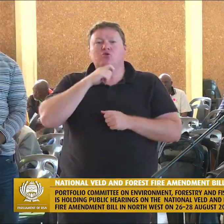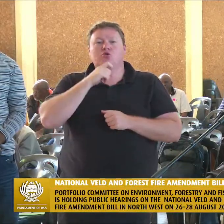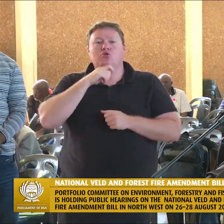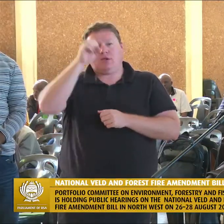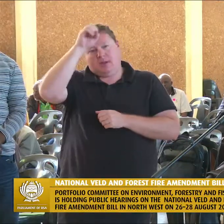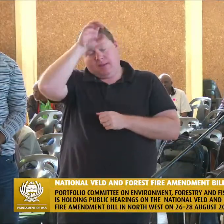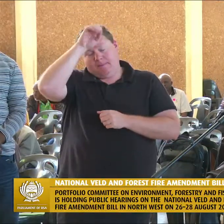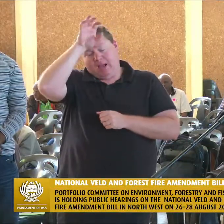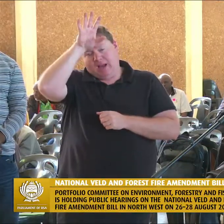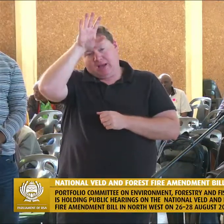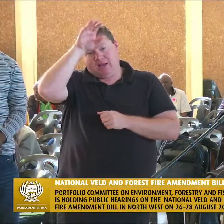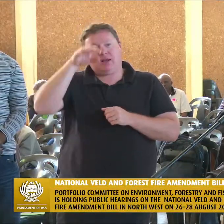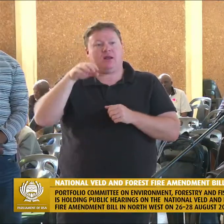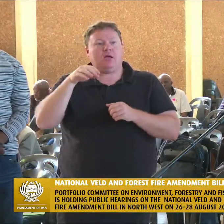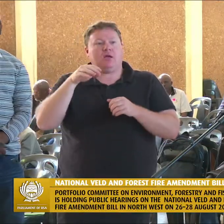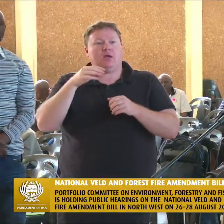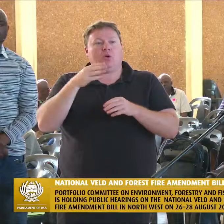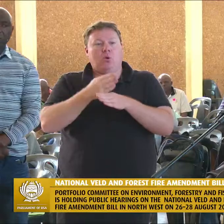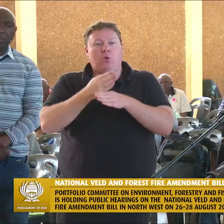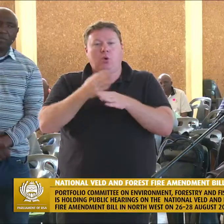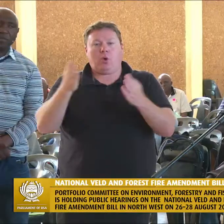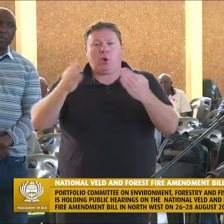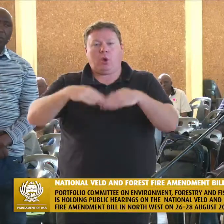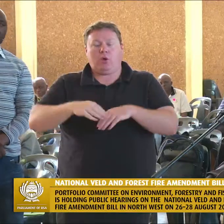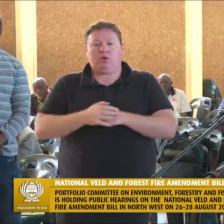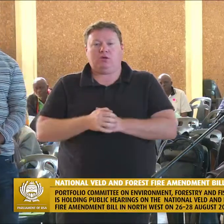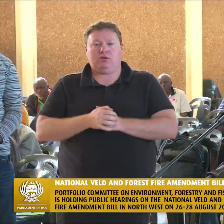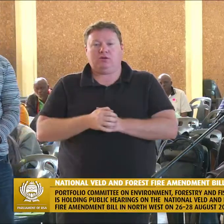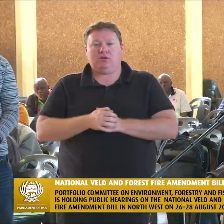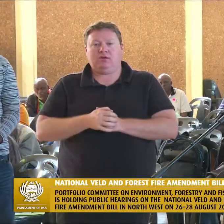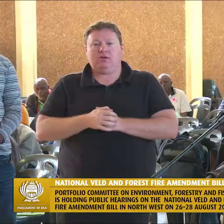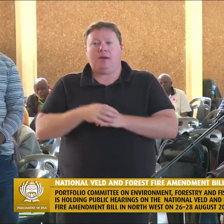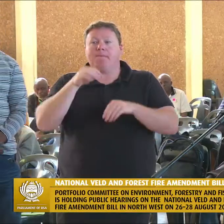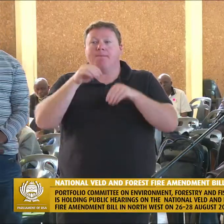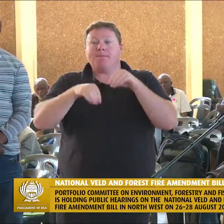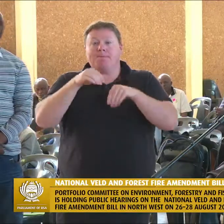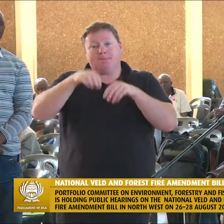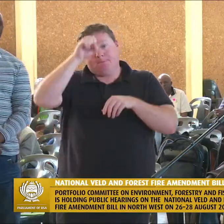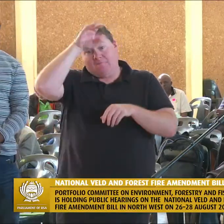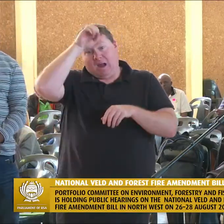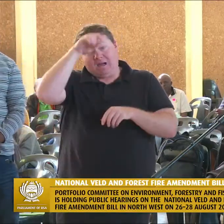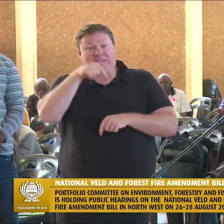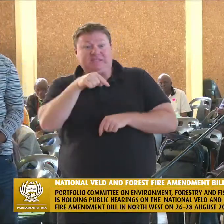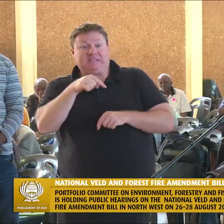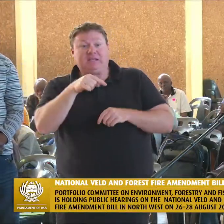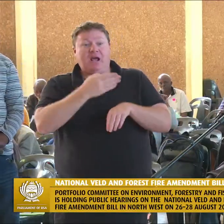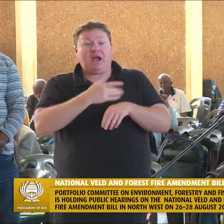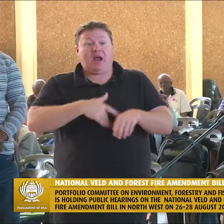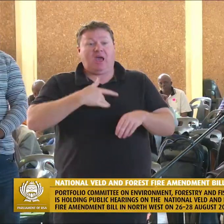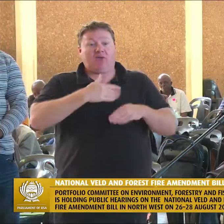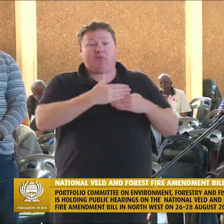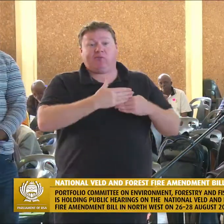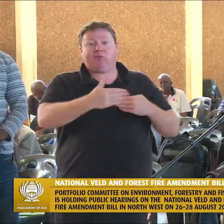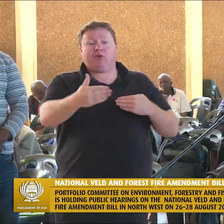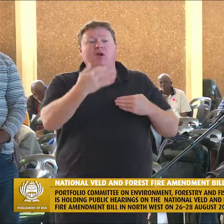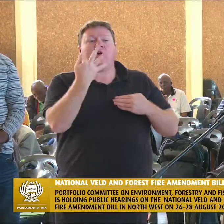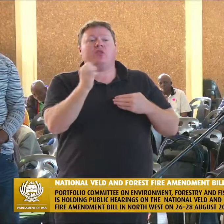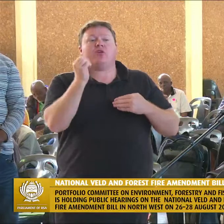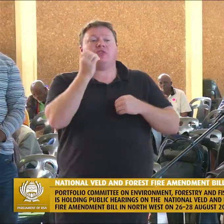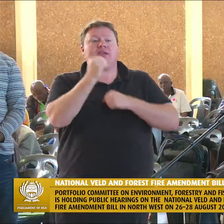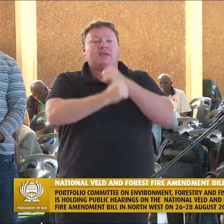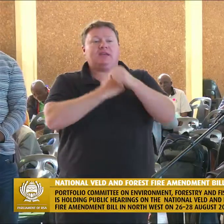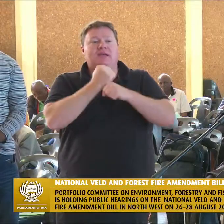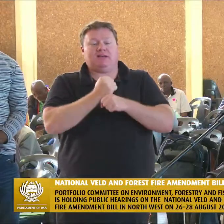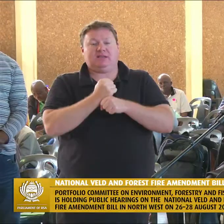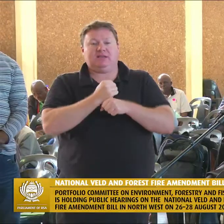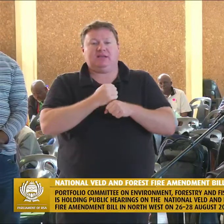operation shuts down now if a mine's life of spain is 30 years or more it means that we cannot touch that money until in 30 years time